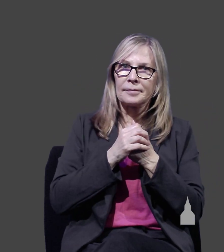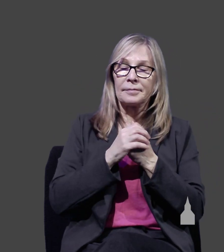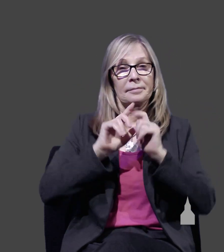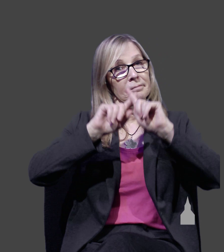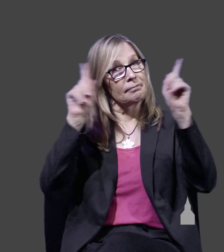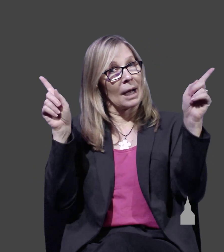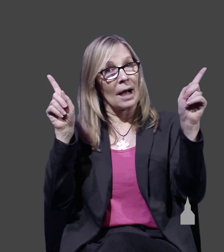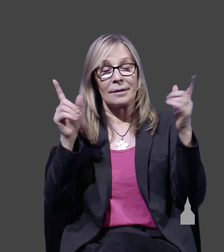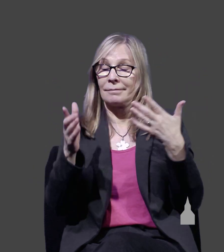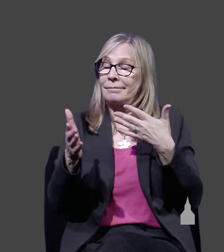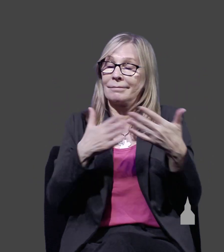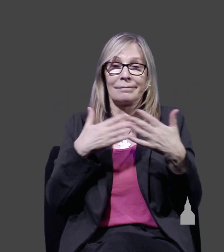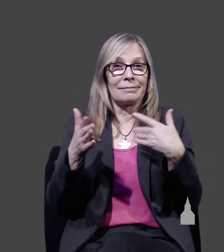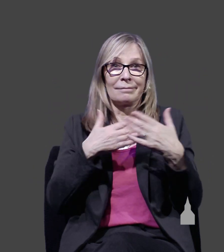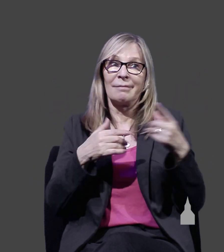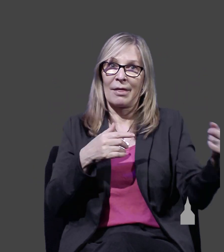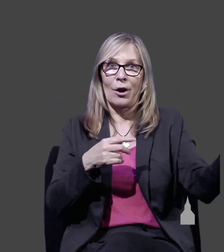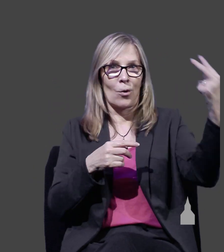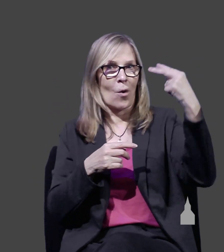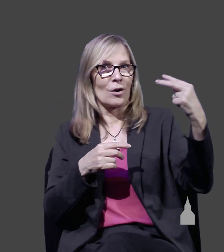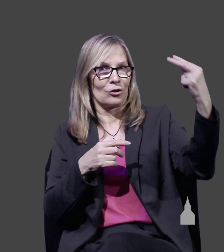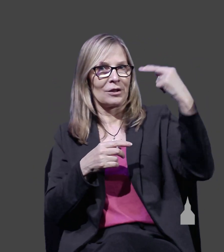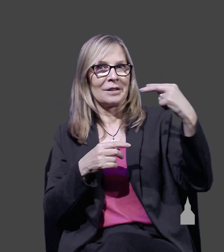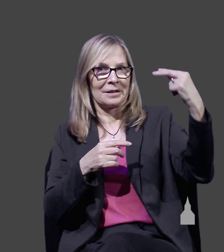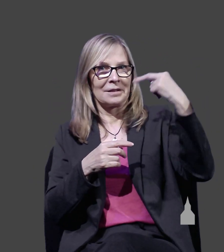But despite that, they are watching us.